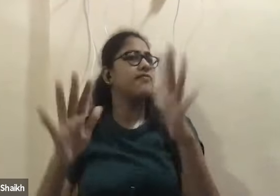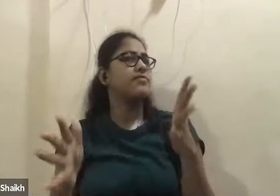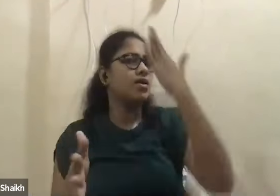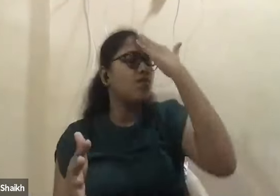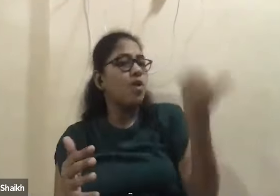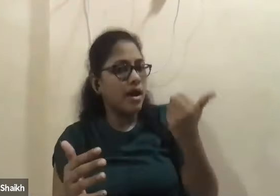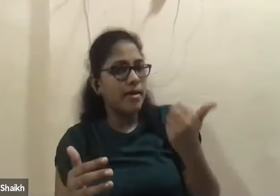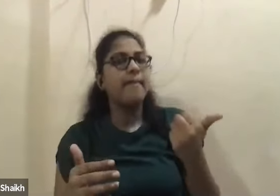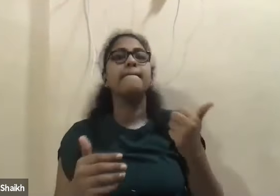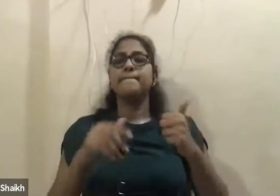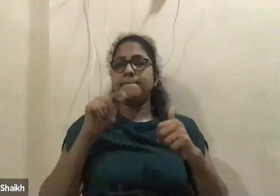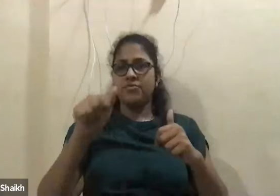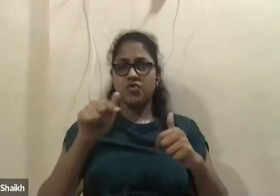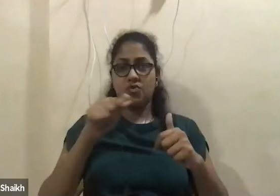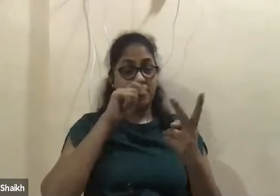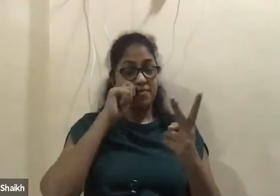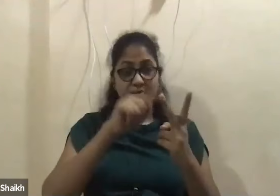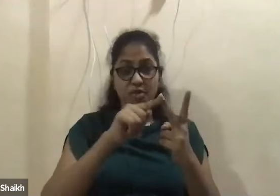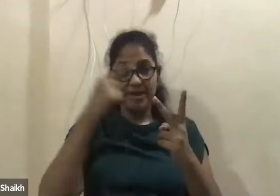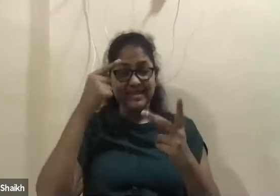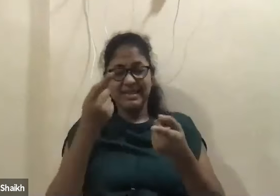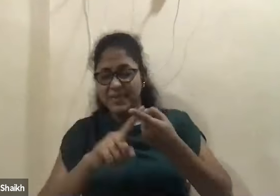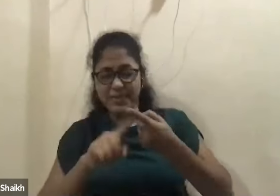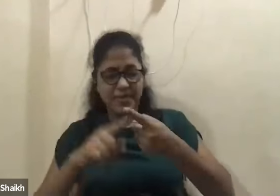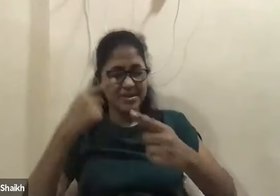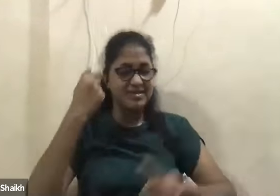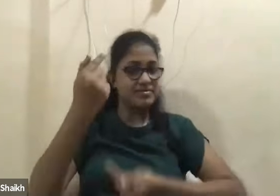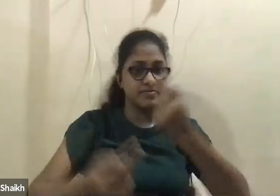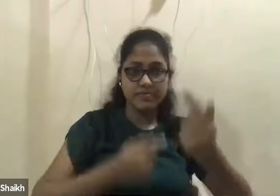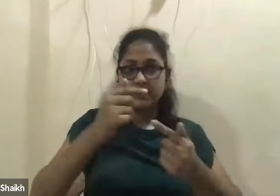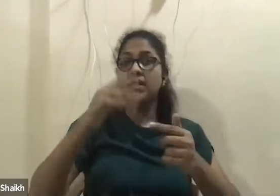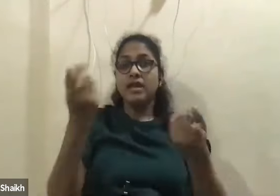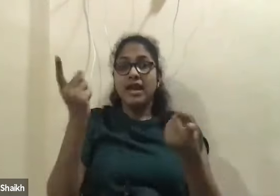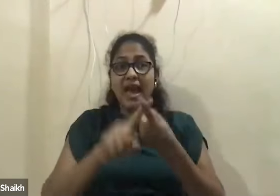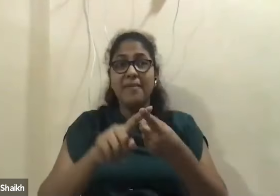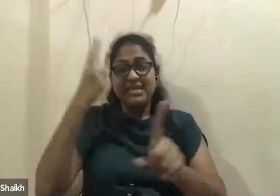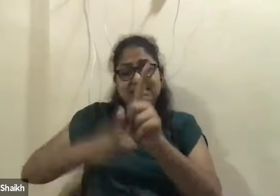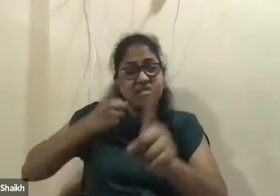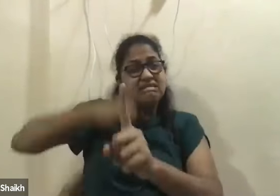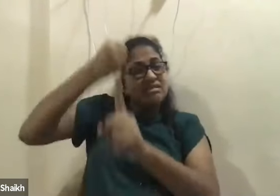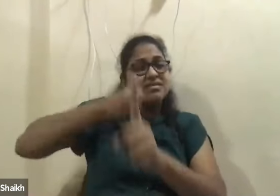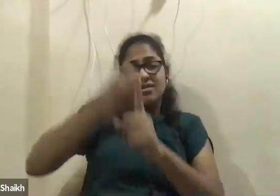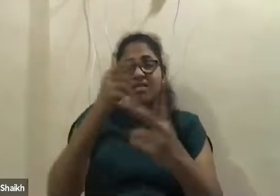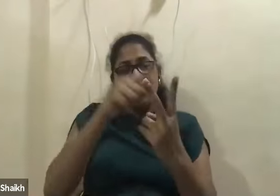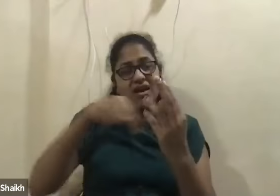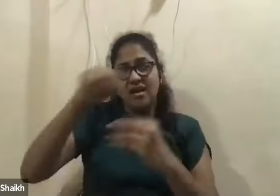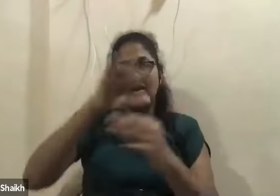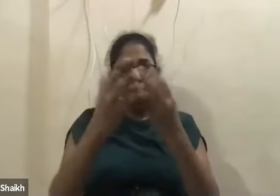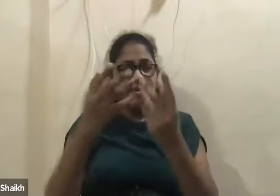So and the tragedy was, after years of battle, nothing happened. He passed away,